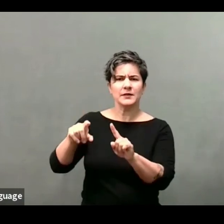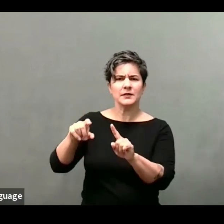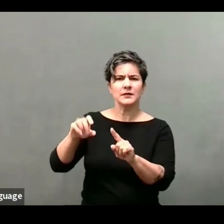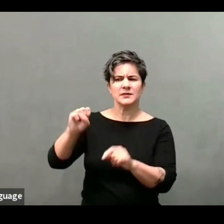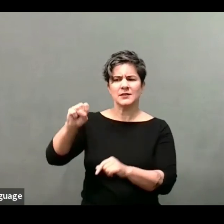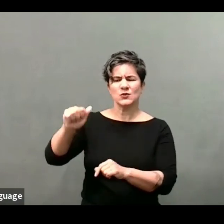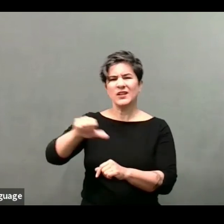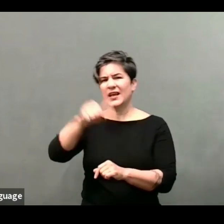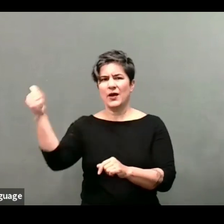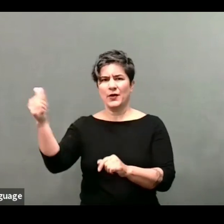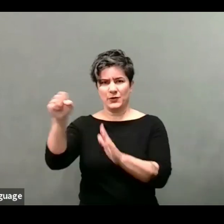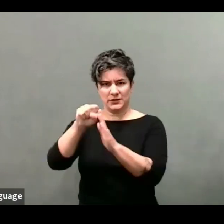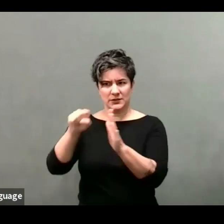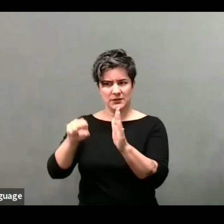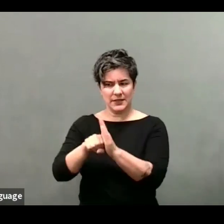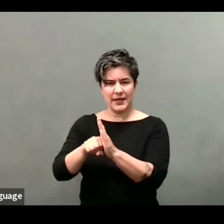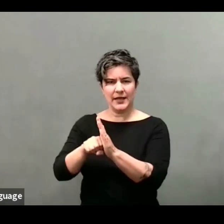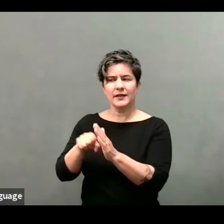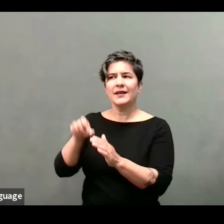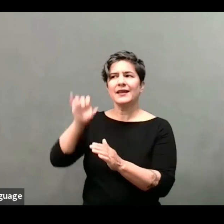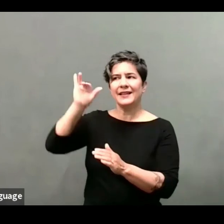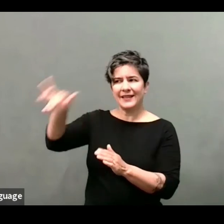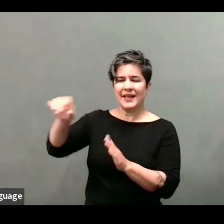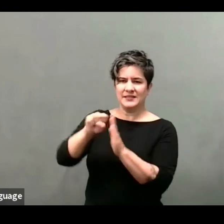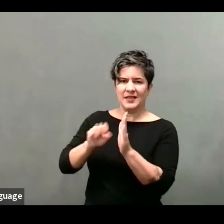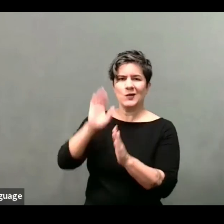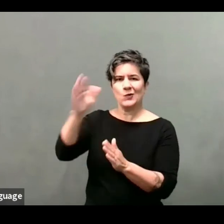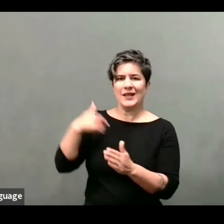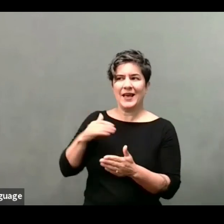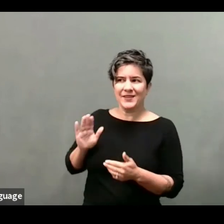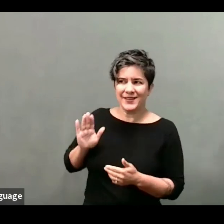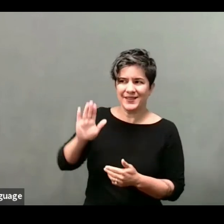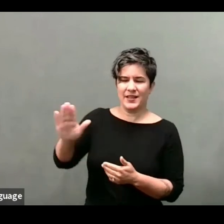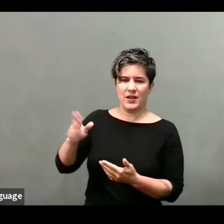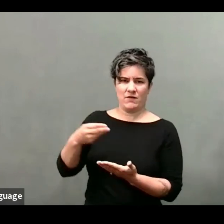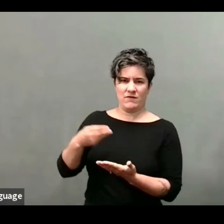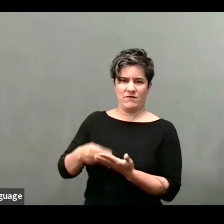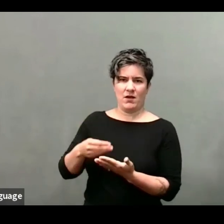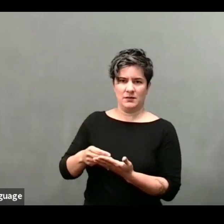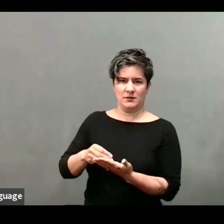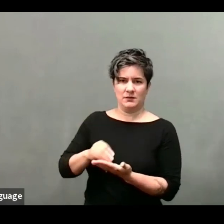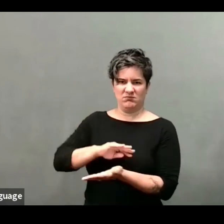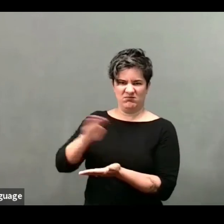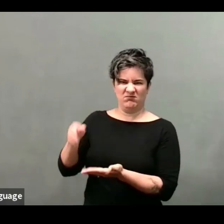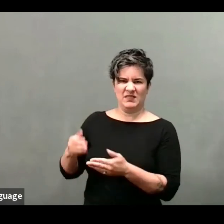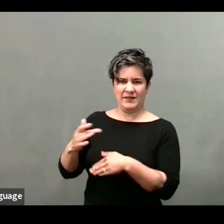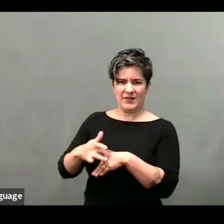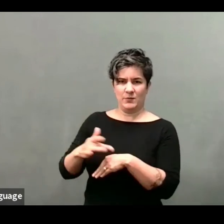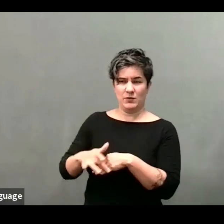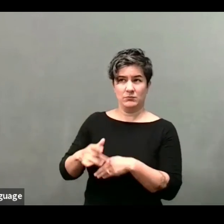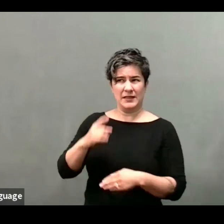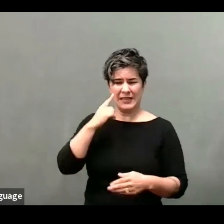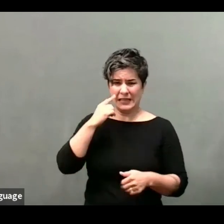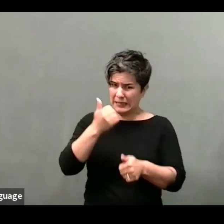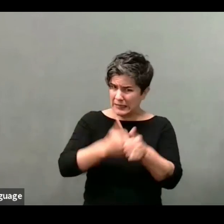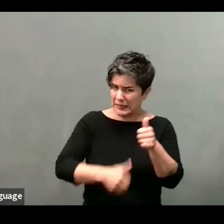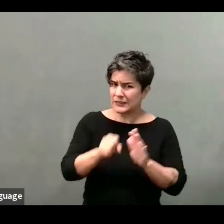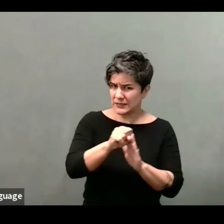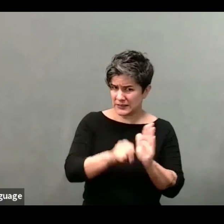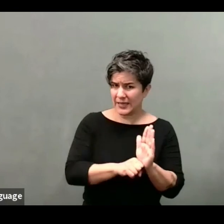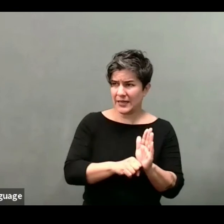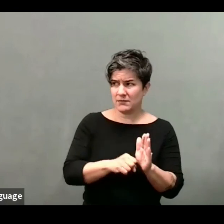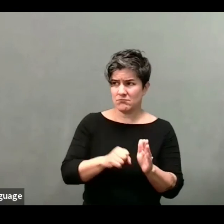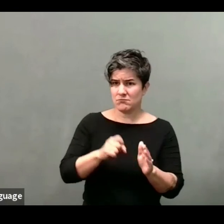access the equivalent or similar fund in that state. And every state should have one. I believe it was